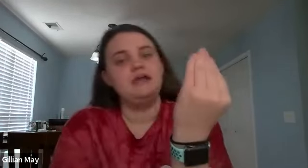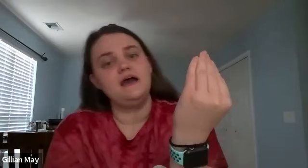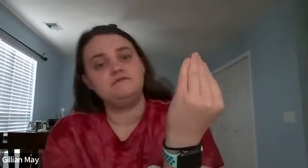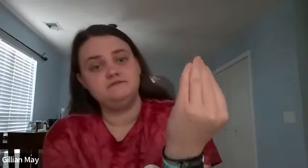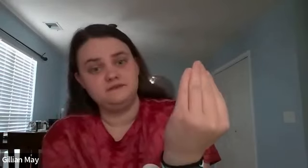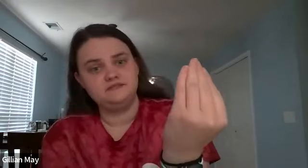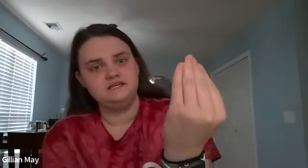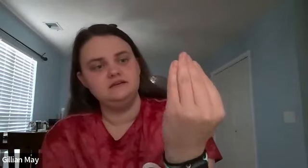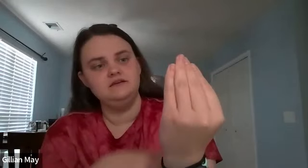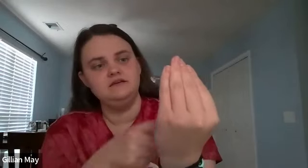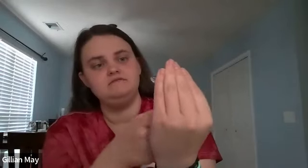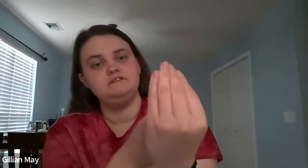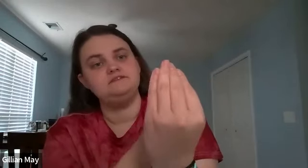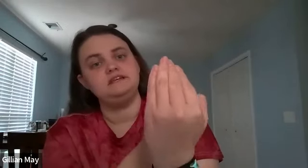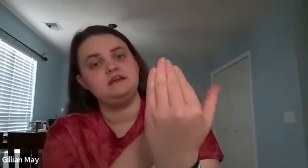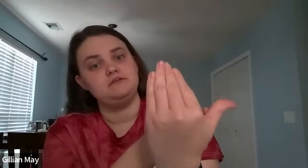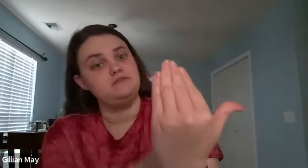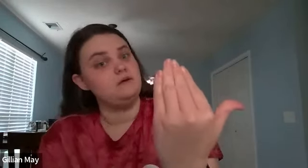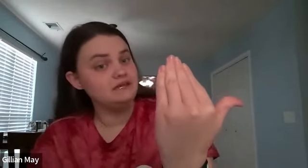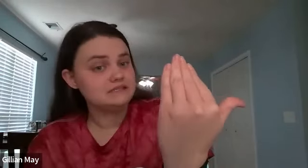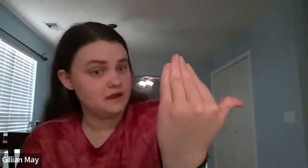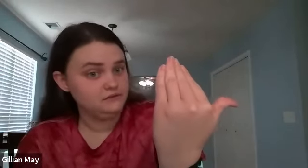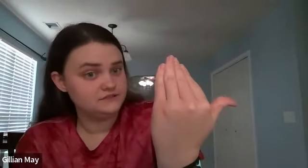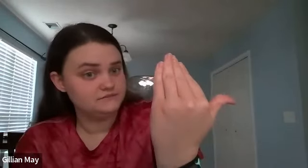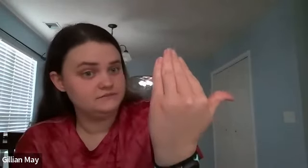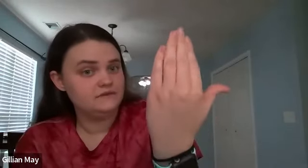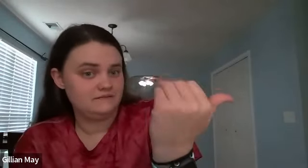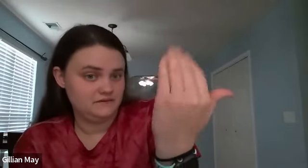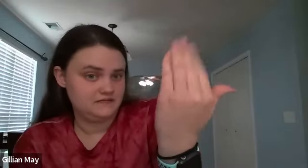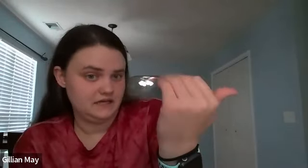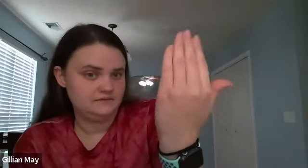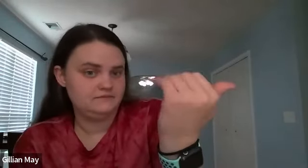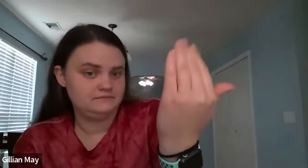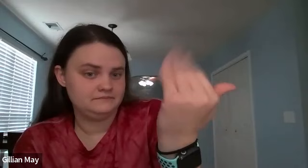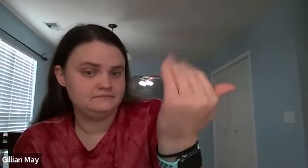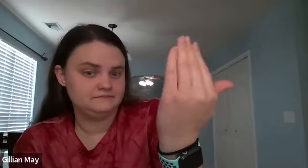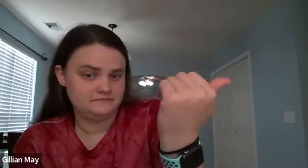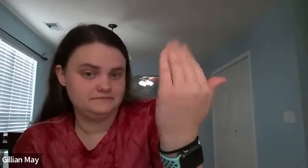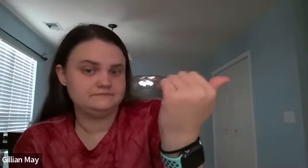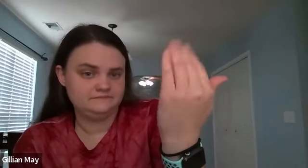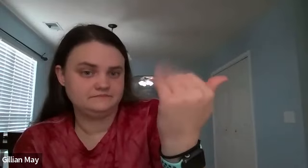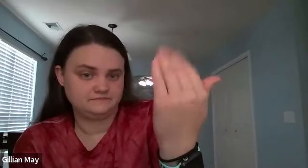have 15. 15, now the thumb is out. 15. Mhm.